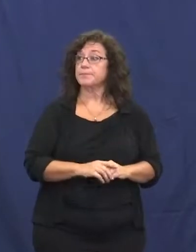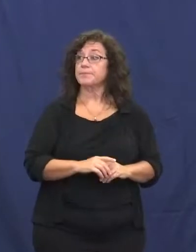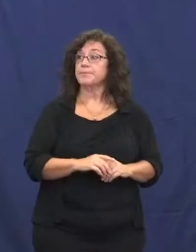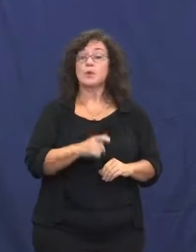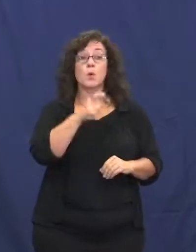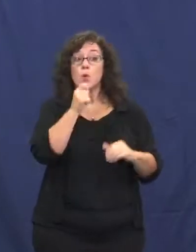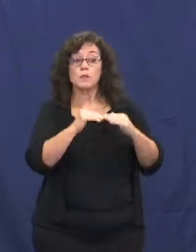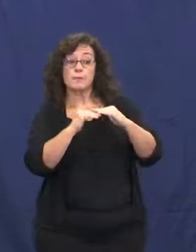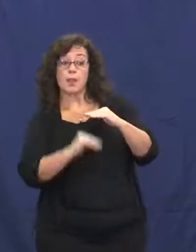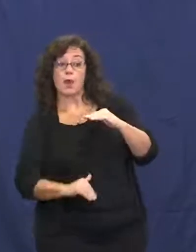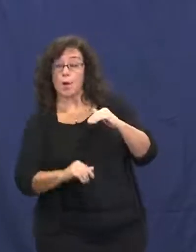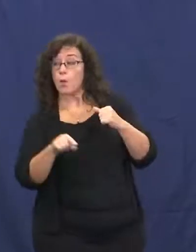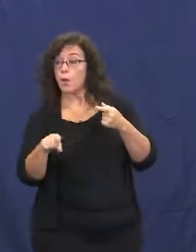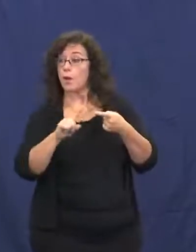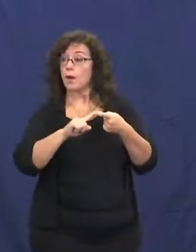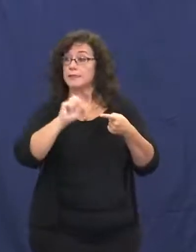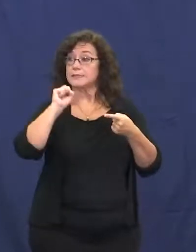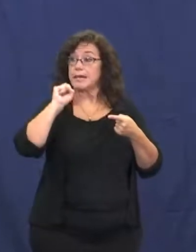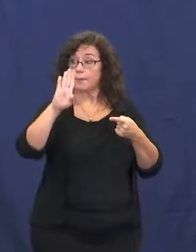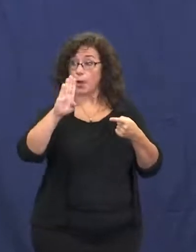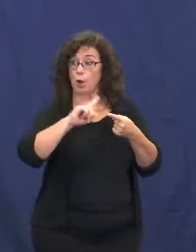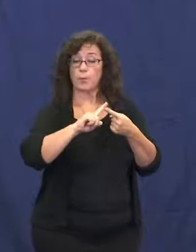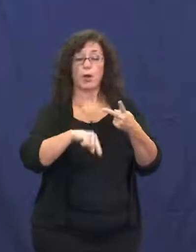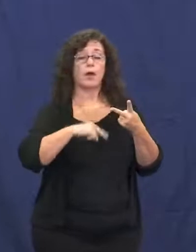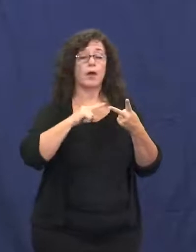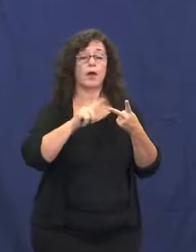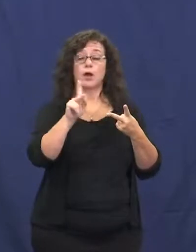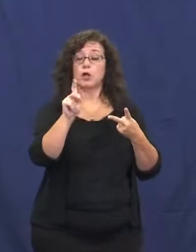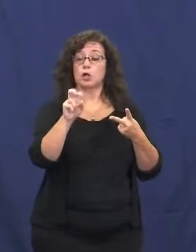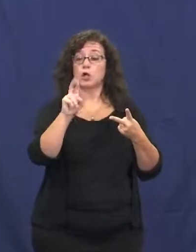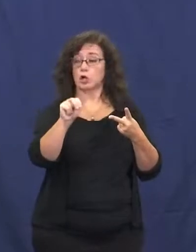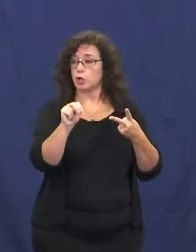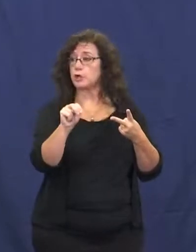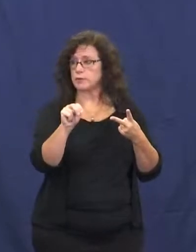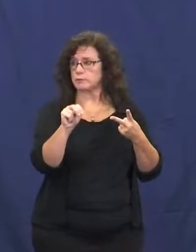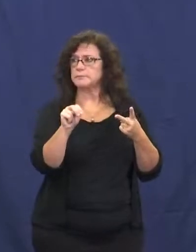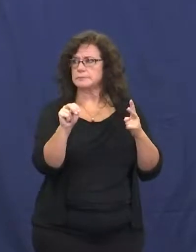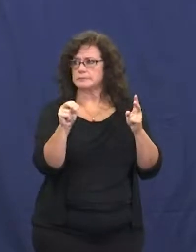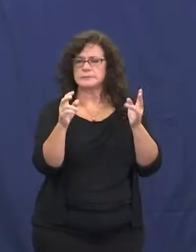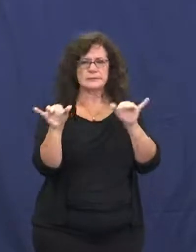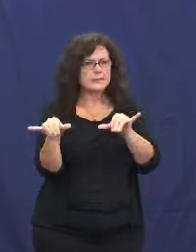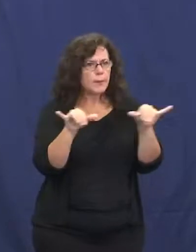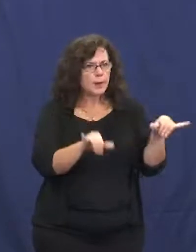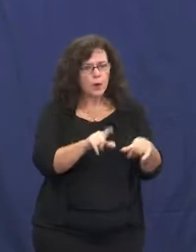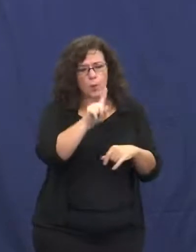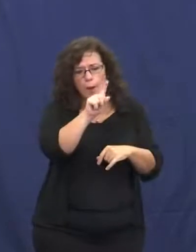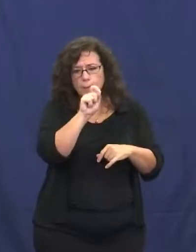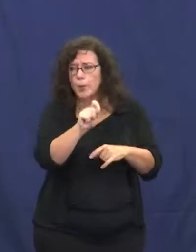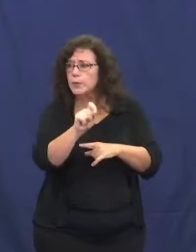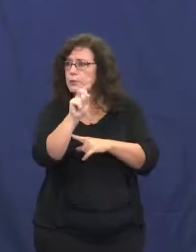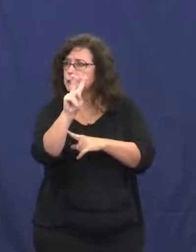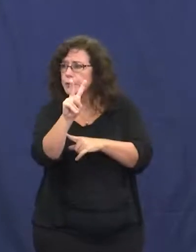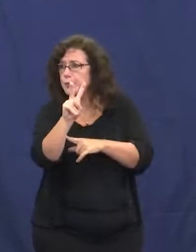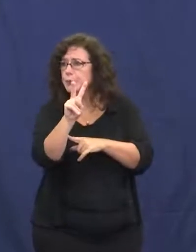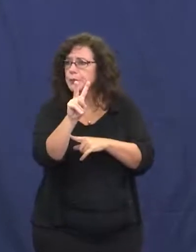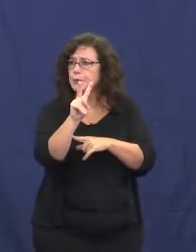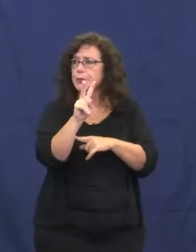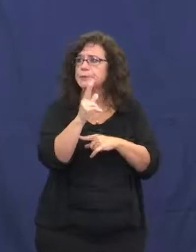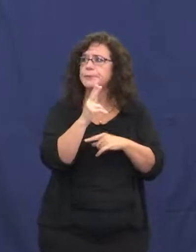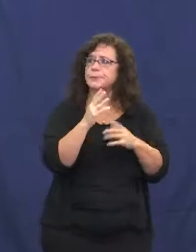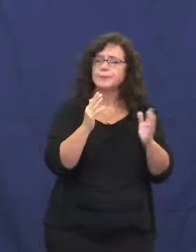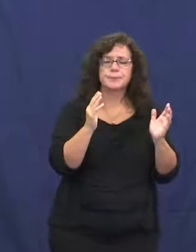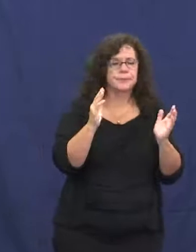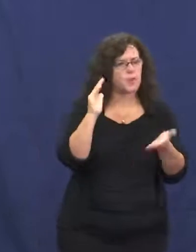and Kern County have a similar low case fatality rate. And